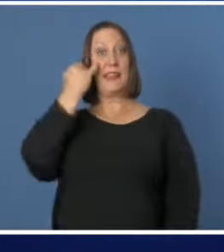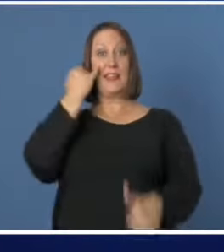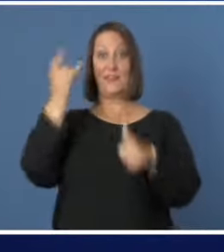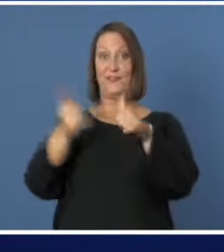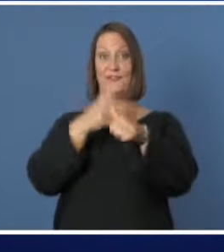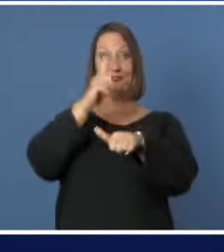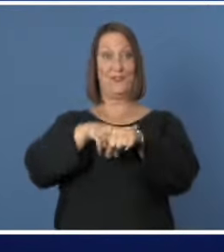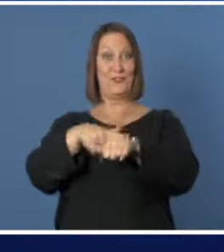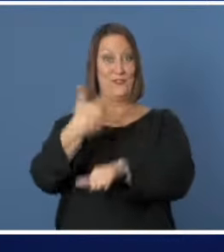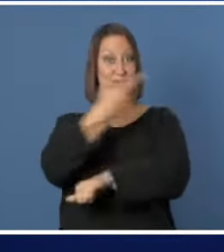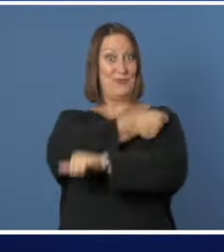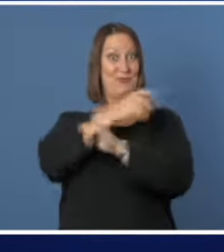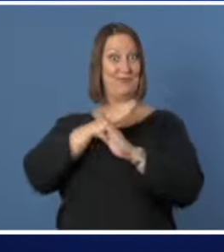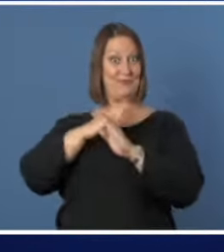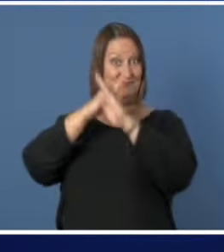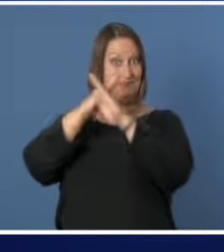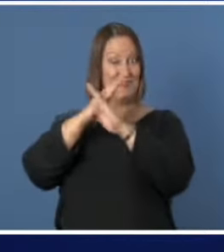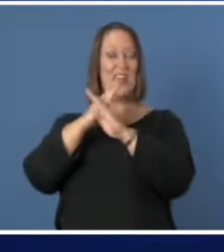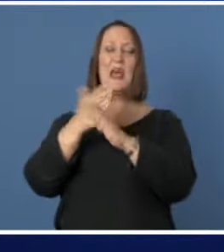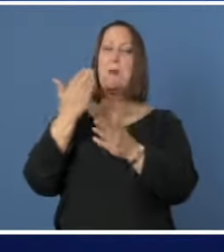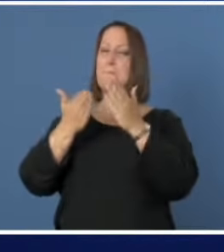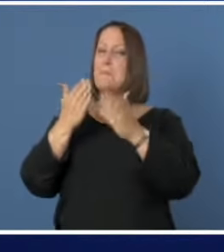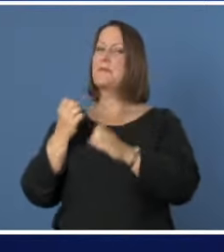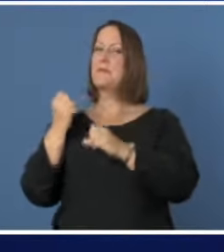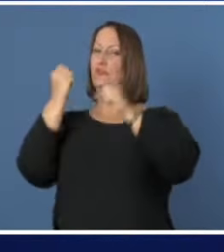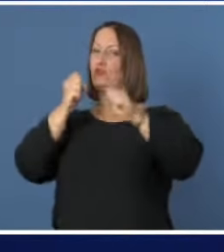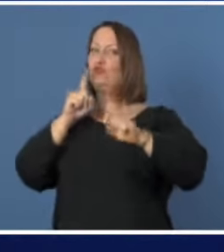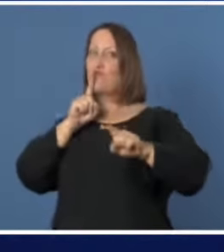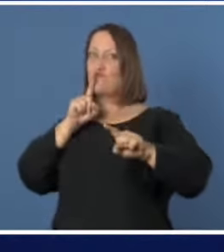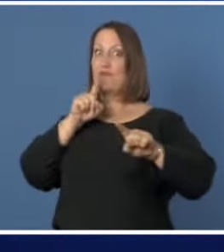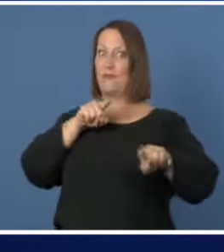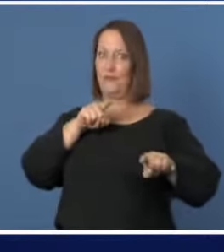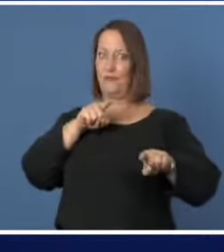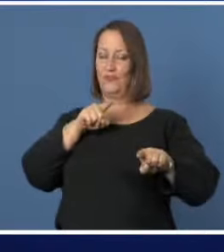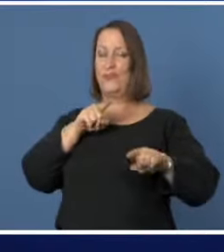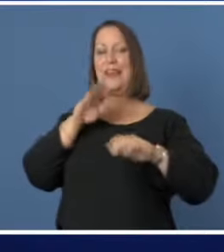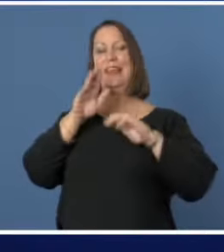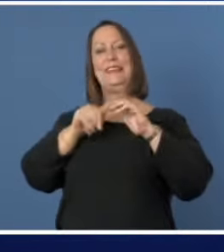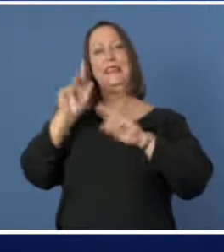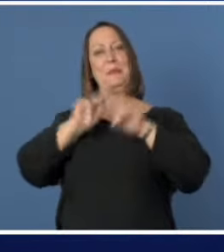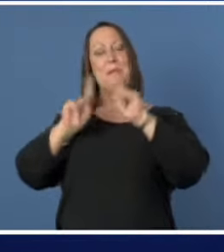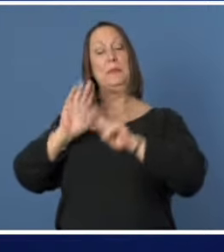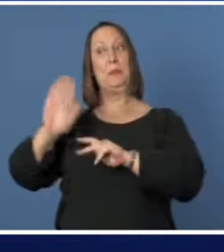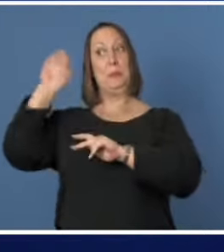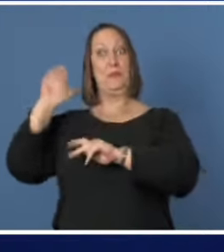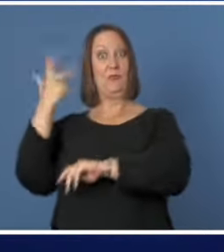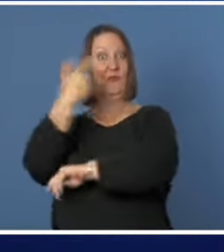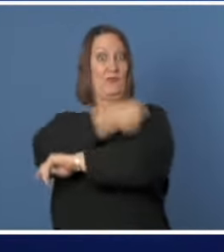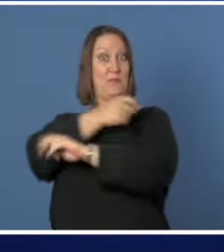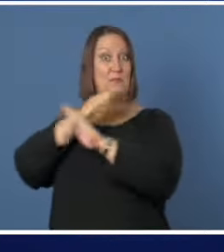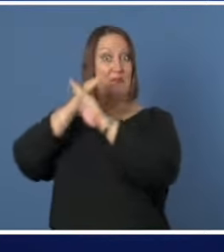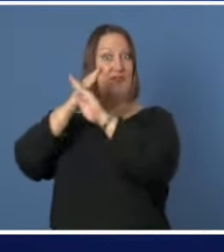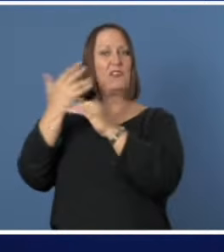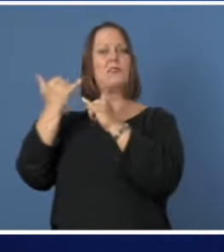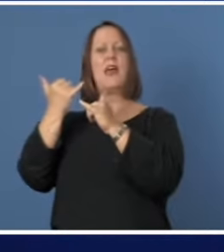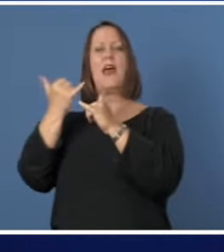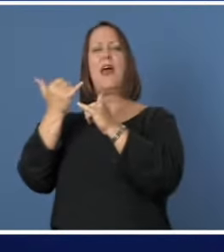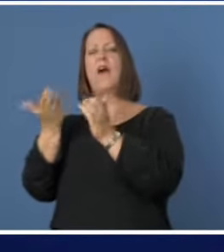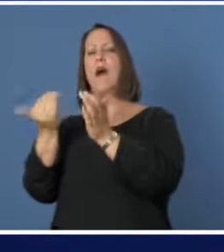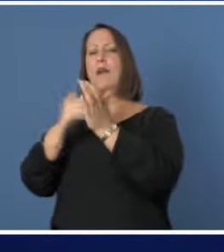People who are vaccinated for the first time most likely will have a stronger reaction than those who are